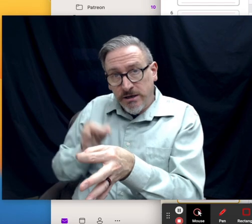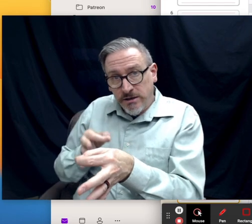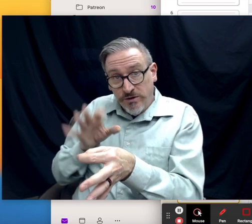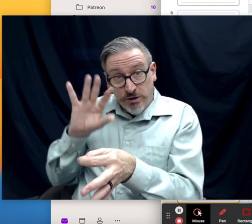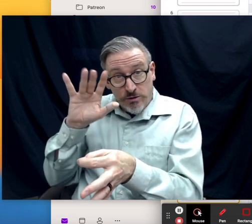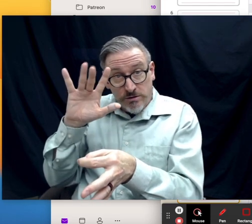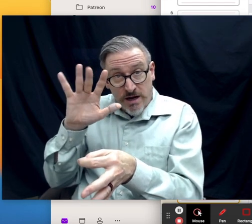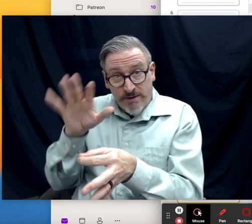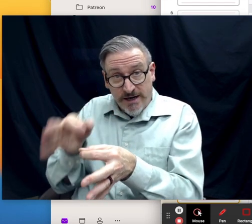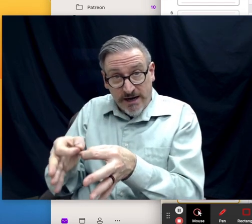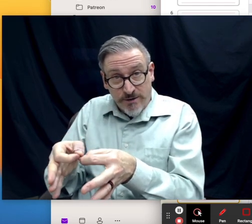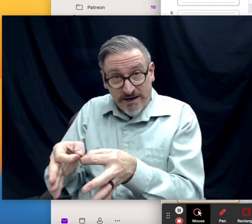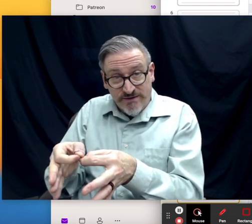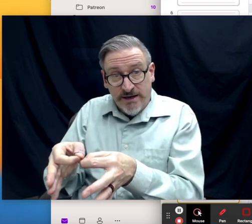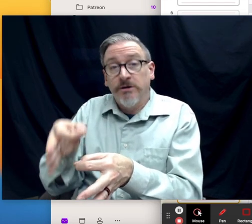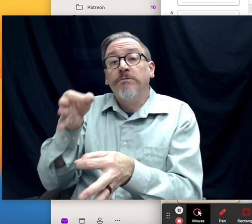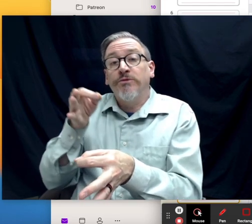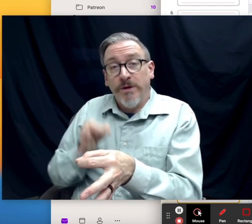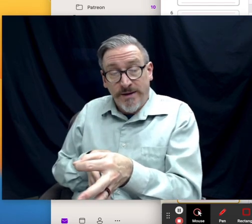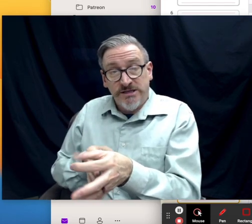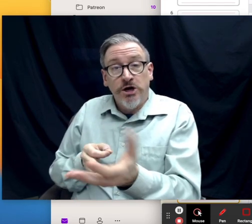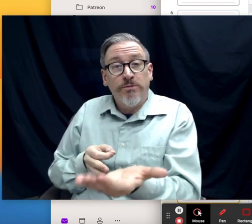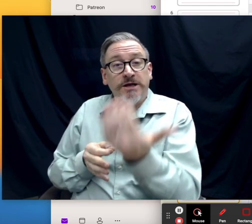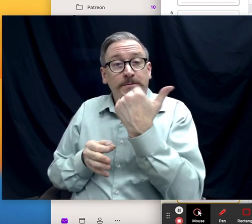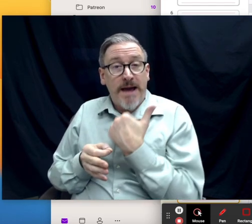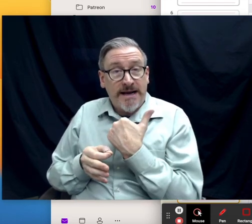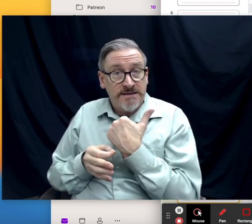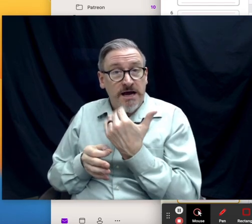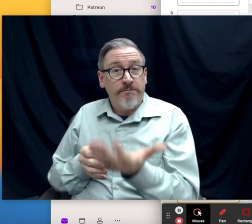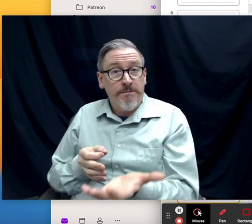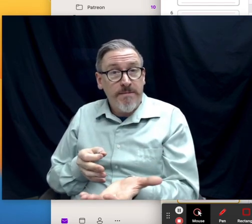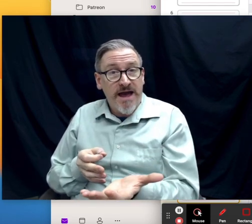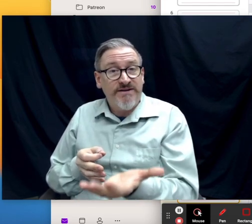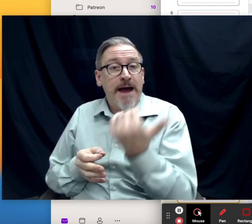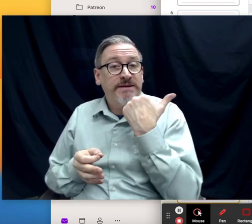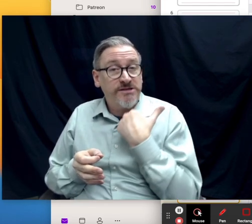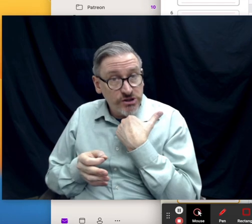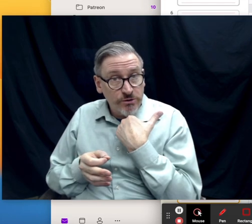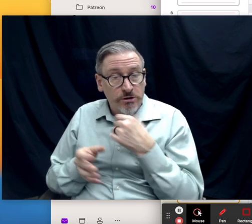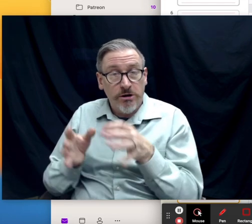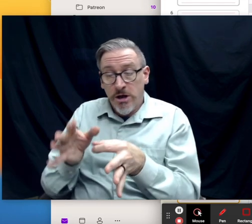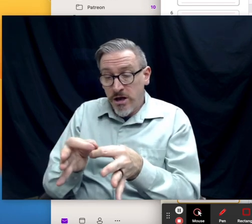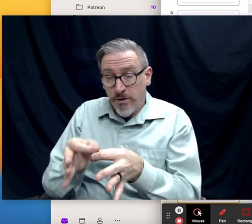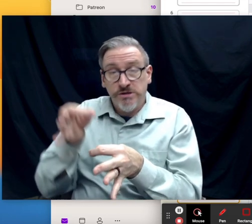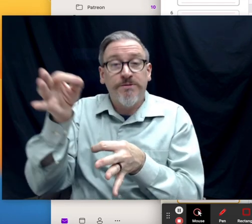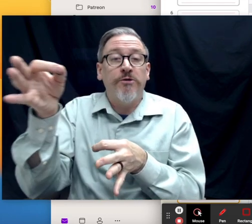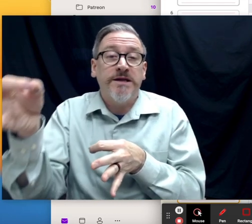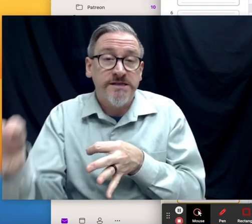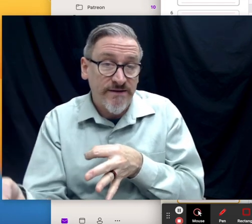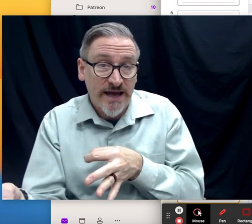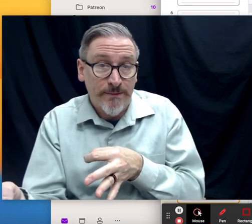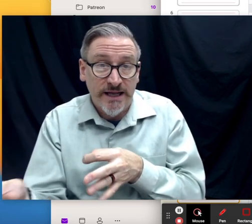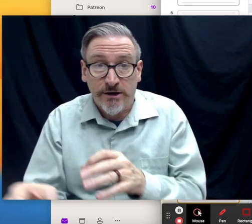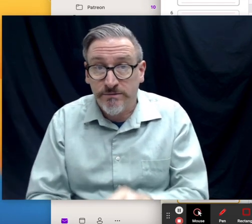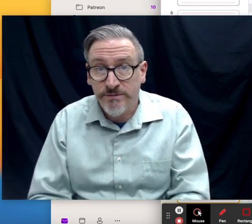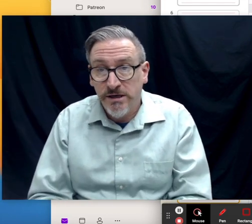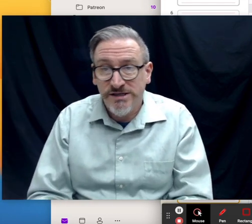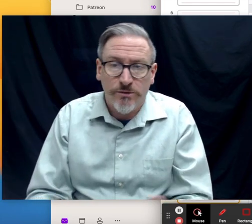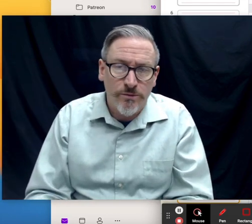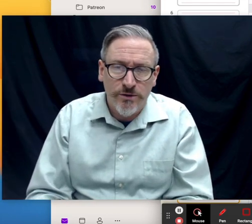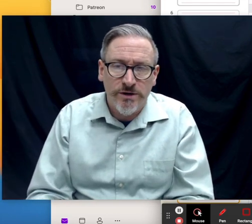back with your dominant hand, your active hand, it means pulling it back in time, having it happen sooner. Postpone means having it happen